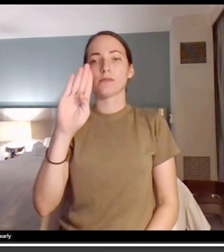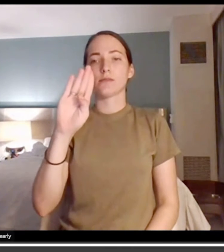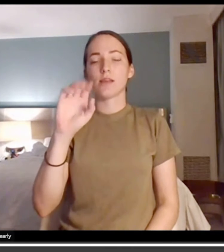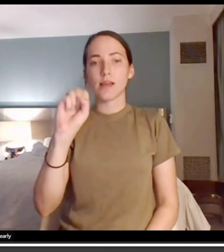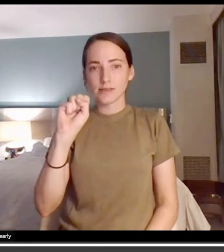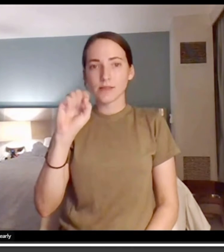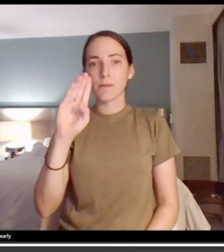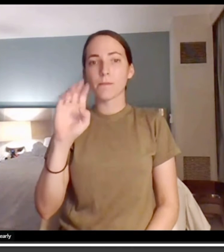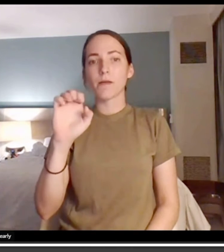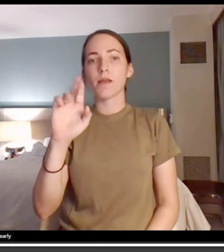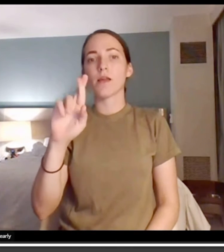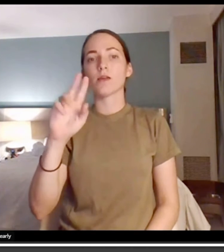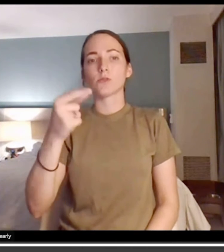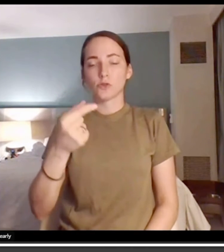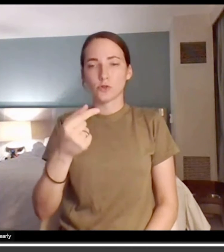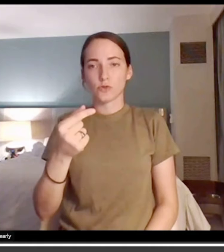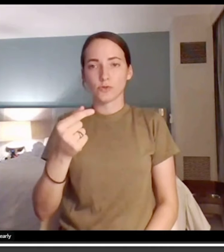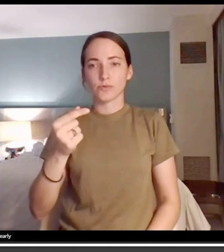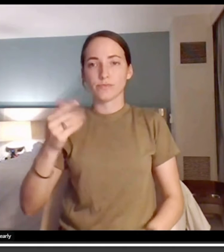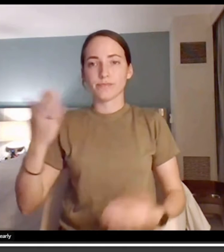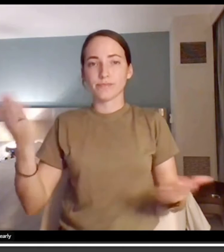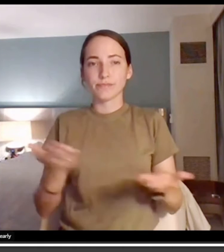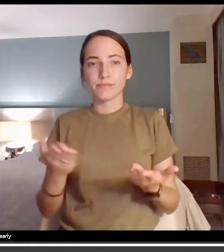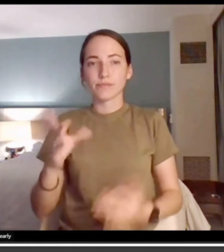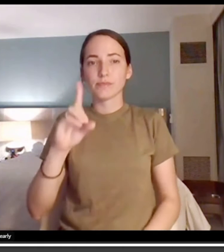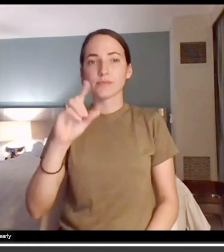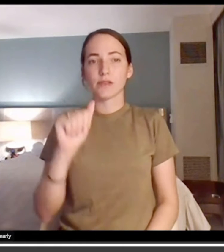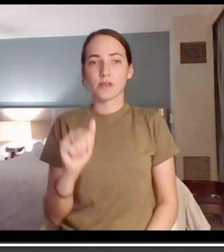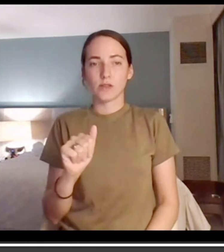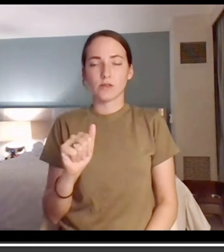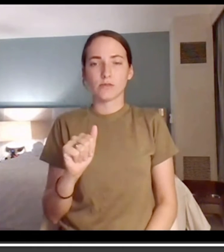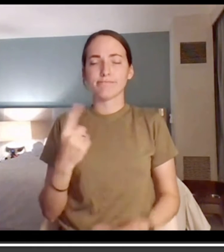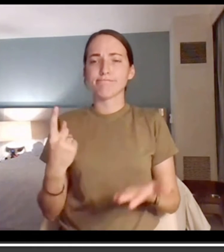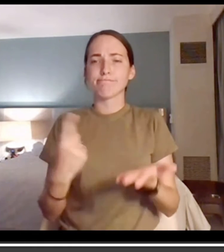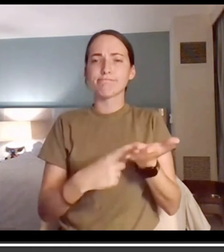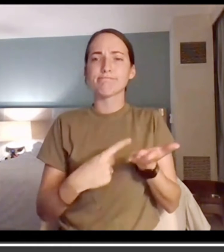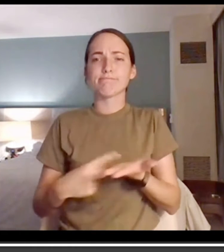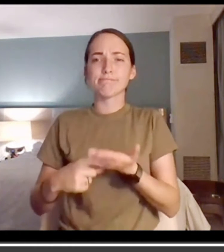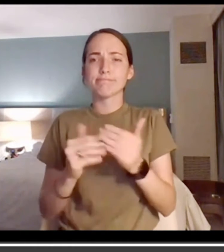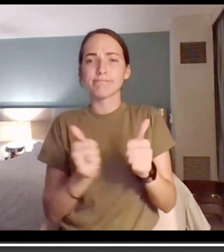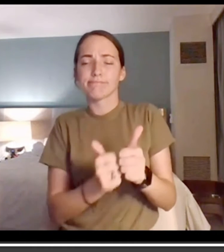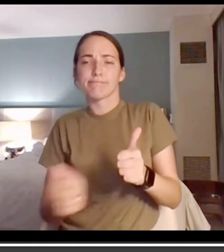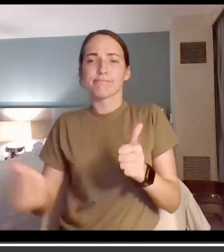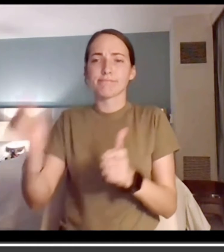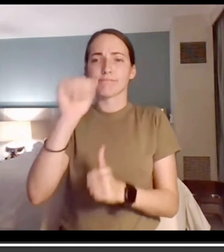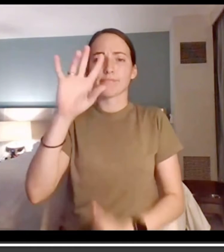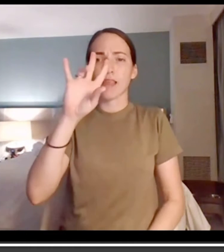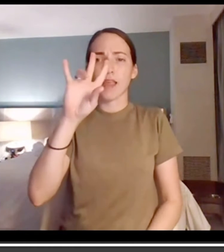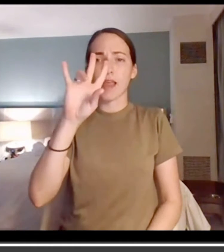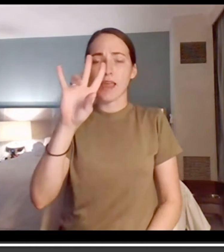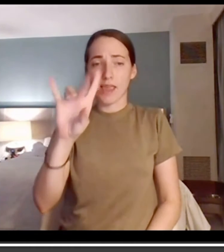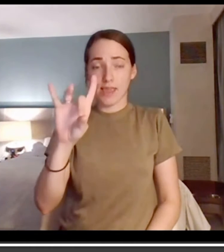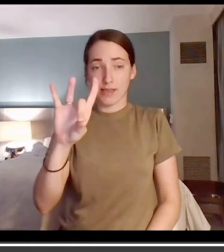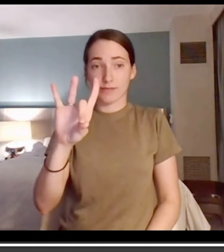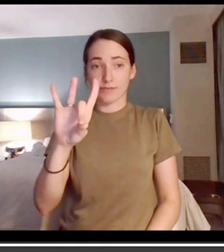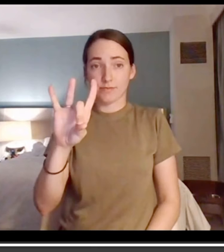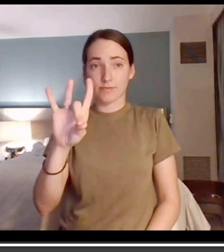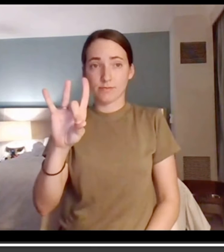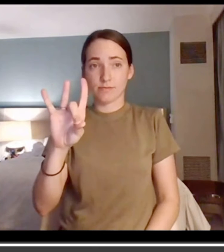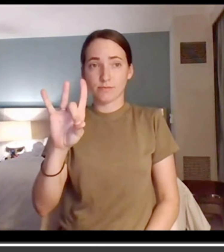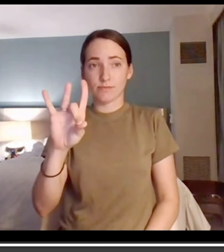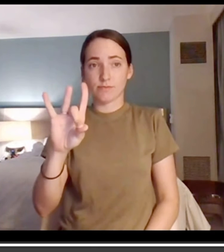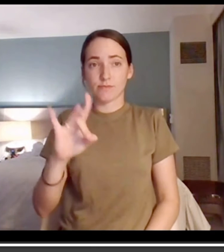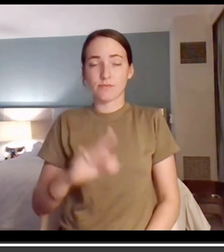8 ways you can improve your chances of getting approved for Social Security disability. And this is not an exclusive list. This is not something